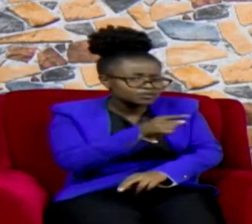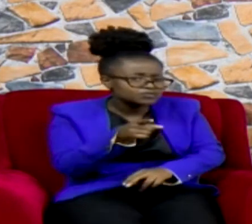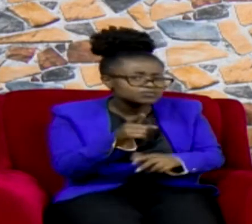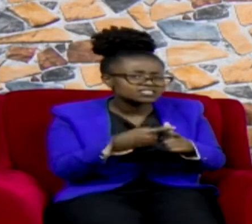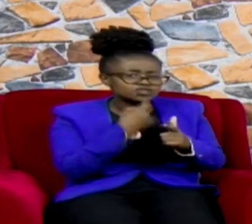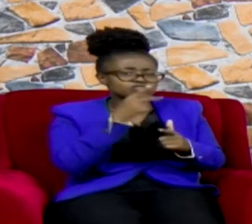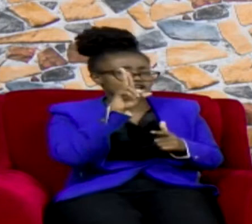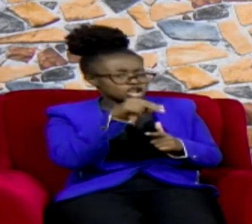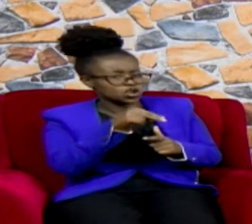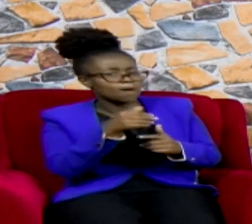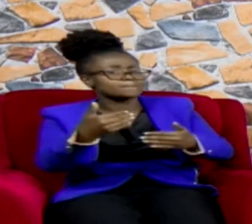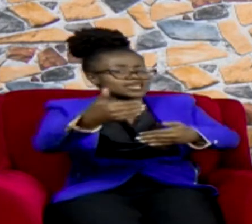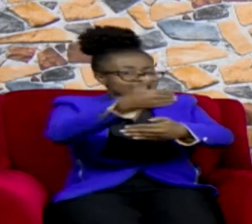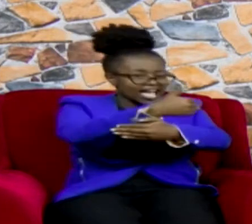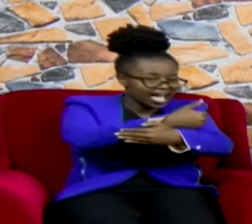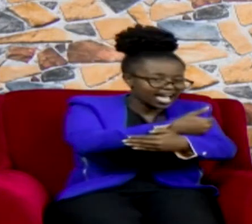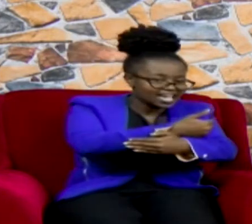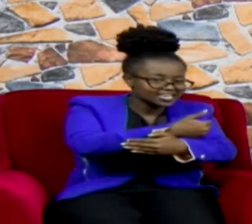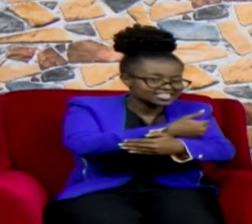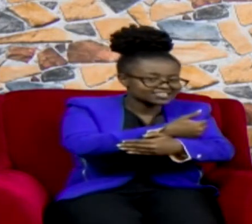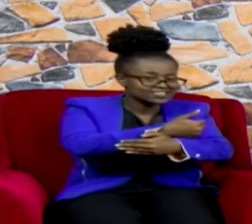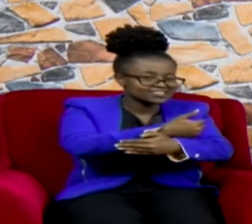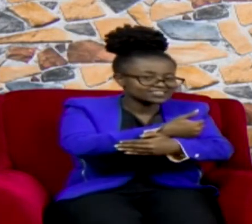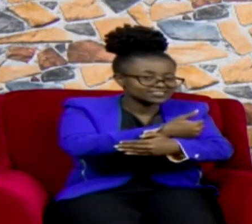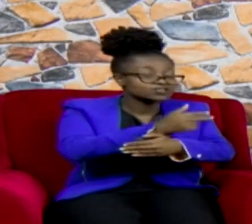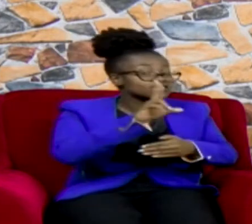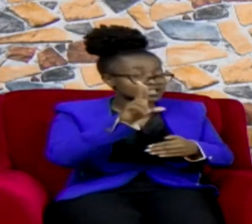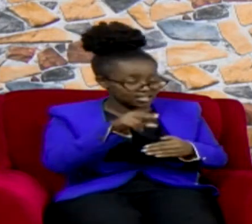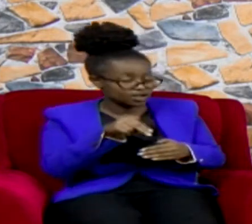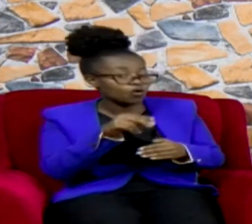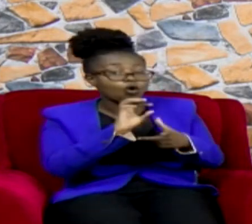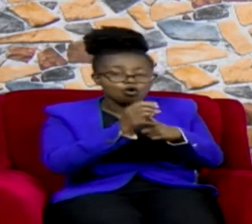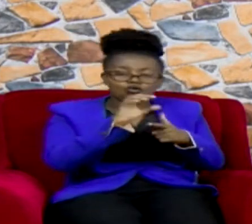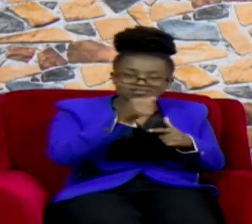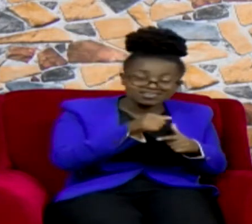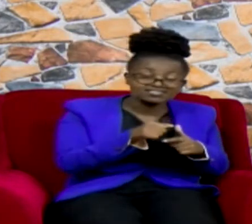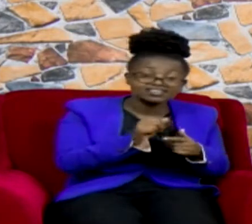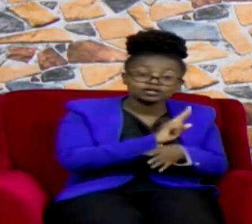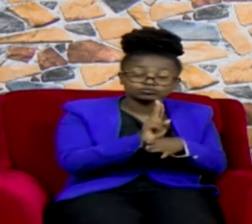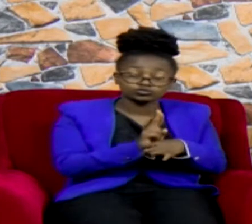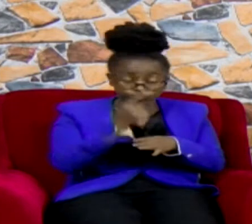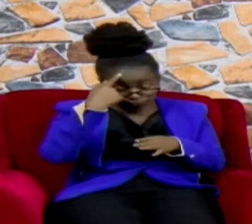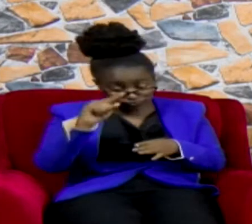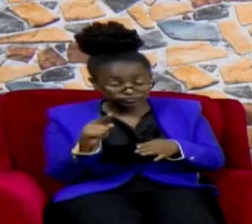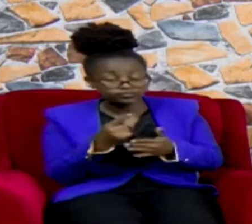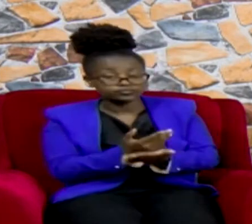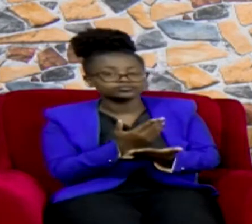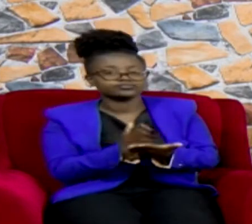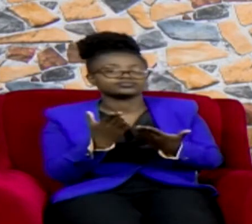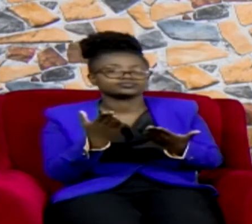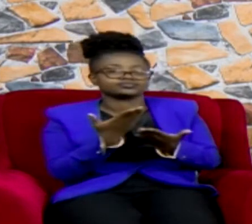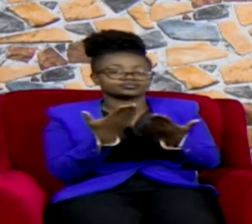no. No. I hug Oh, you. you're asking me. You're Yes. asking me. Because now Oh, here, right. yes and no can Uh-huh. be used for the factual matters Mhm. or for the